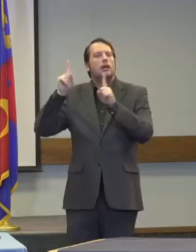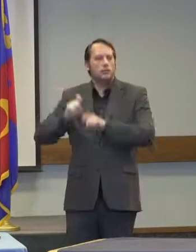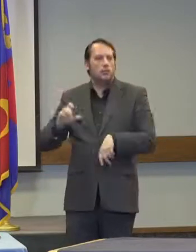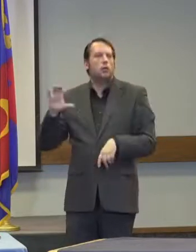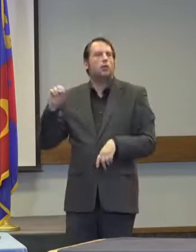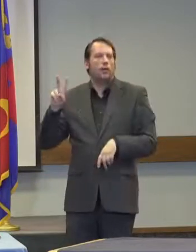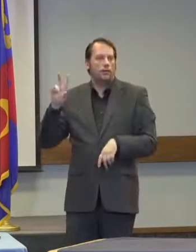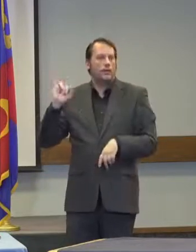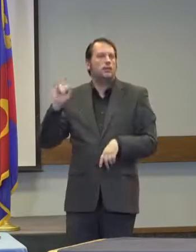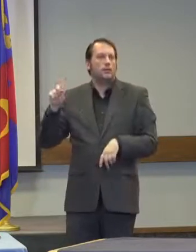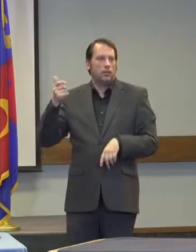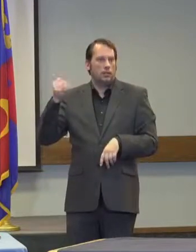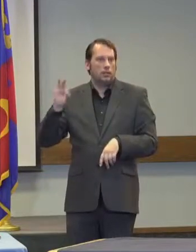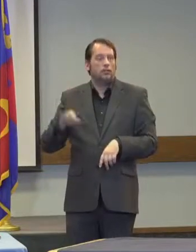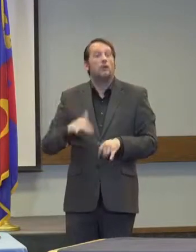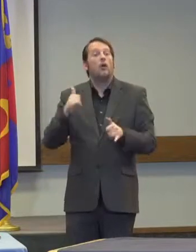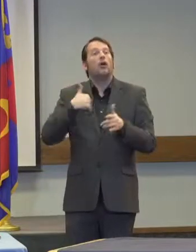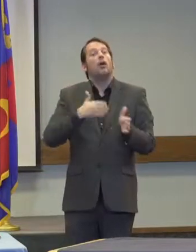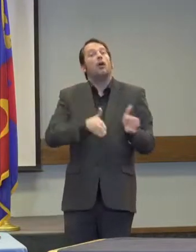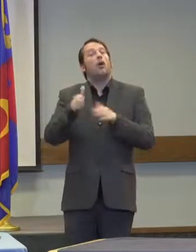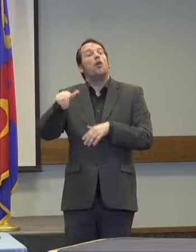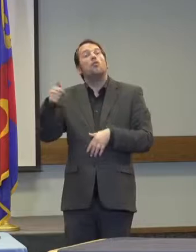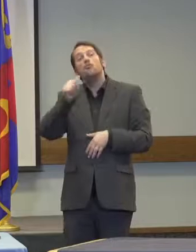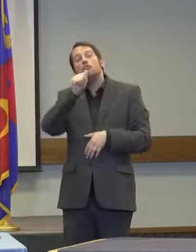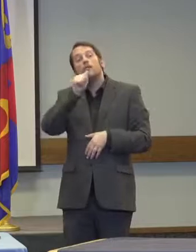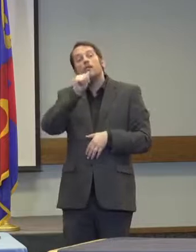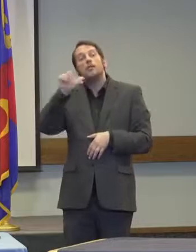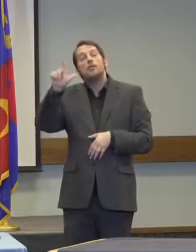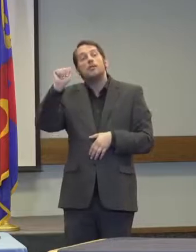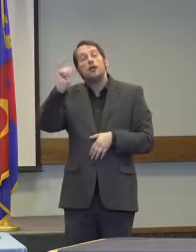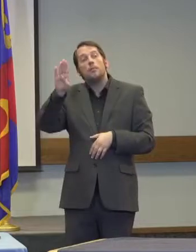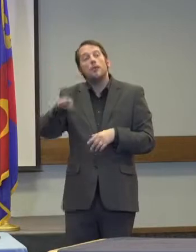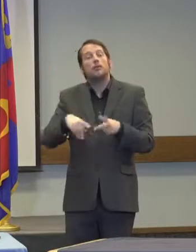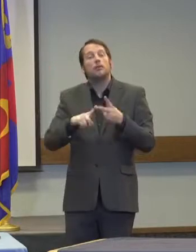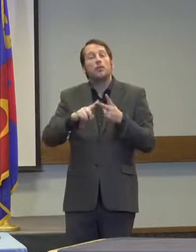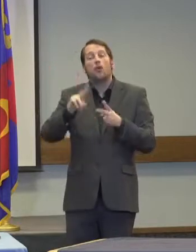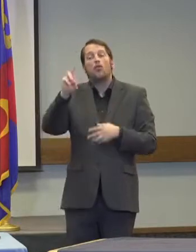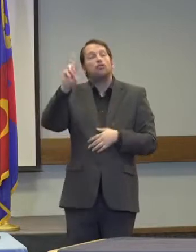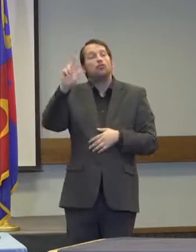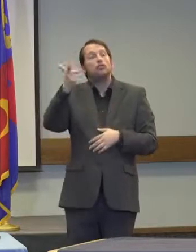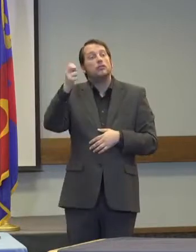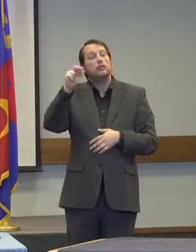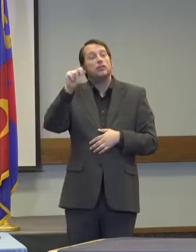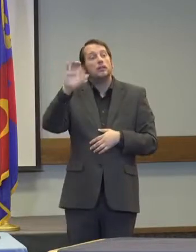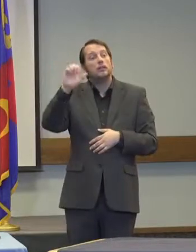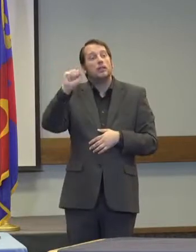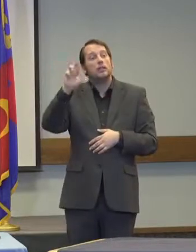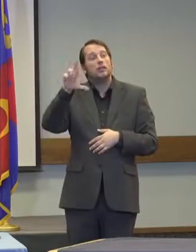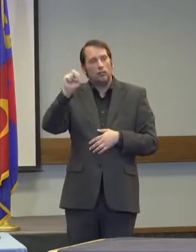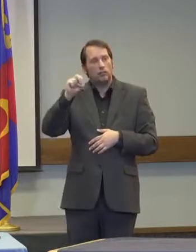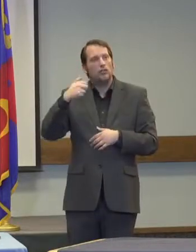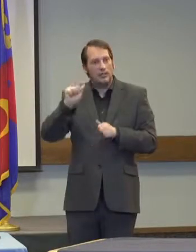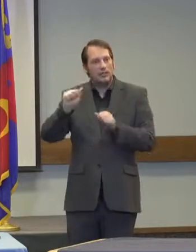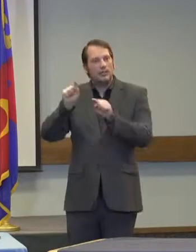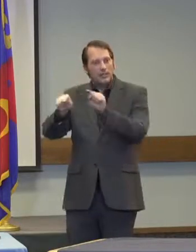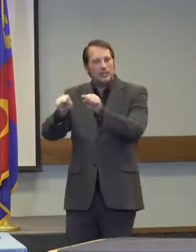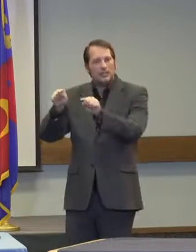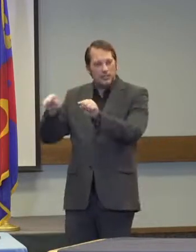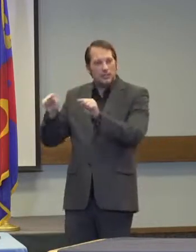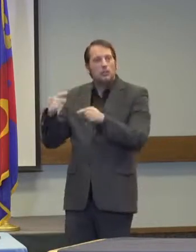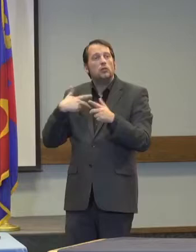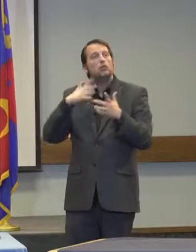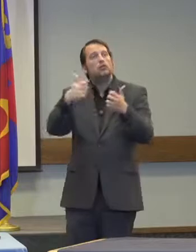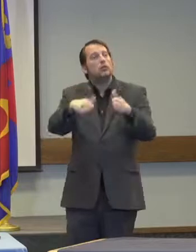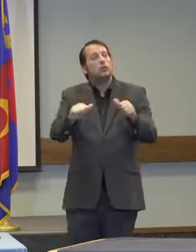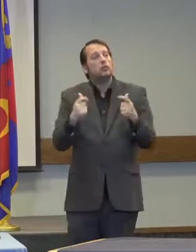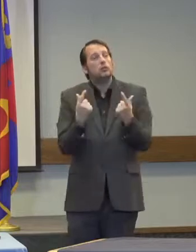private primary care offices or in urgent care spaces. And so what we have been trying to do is to pull together a